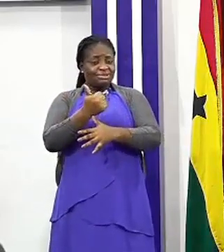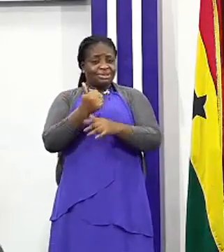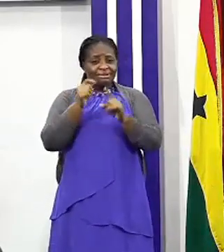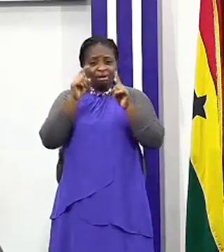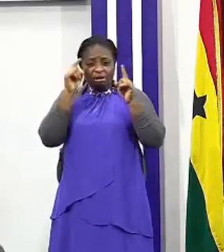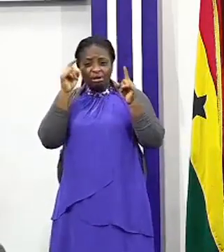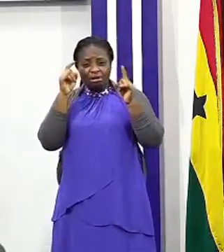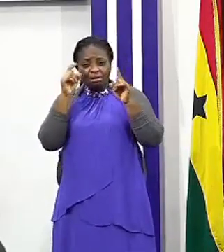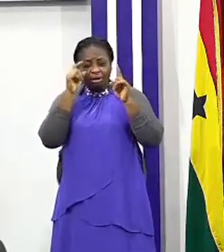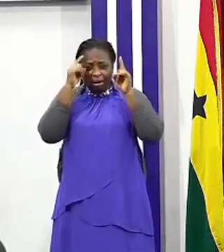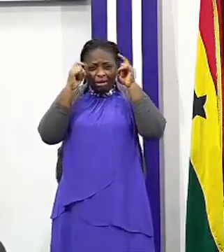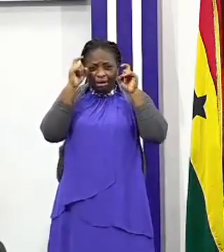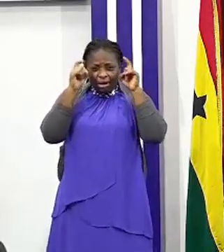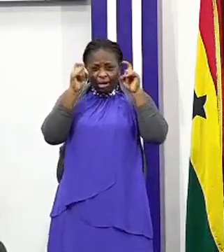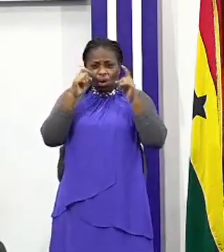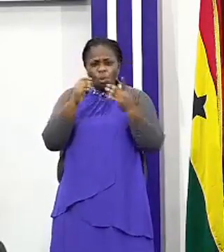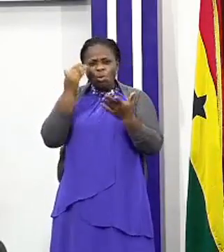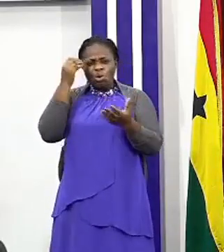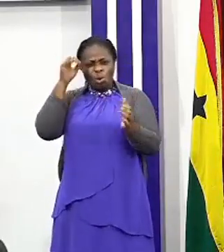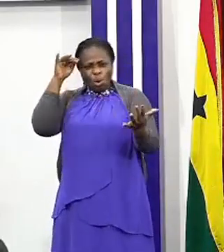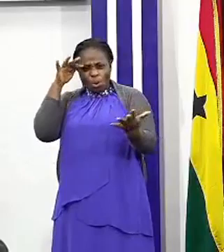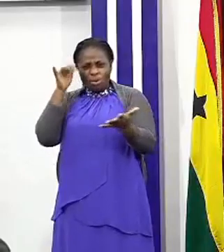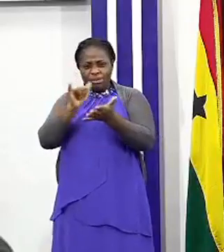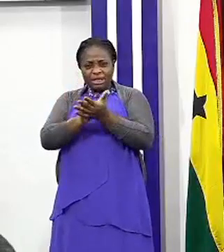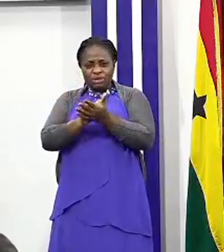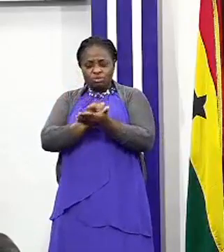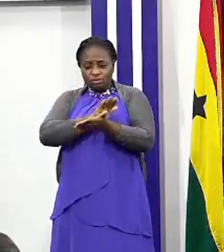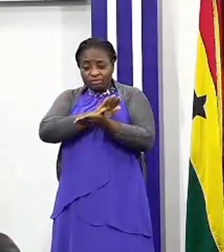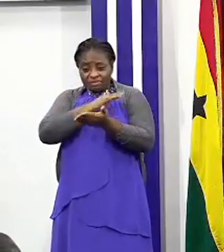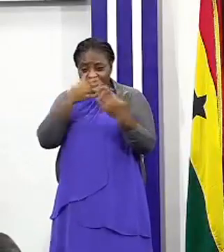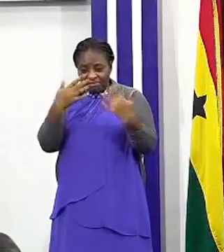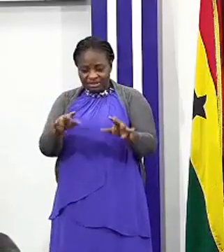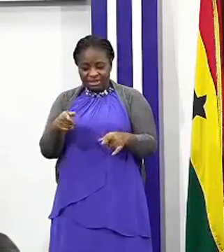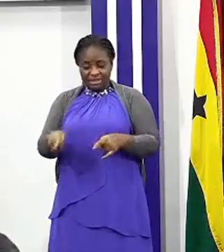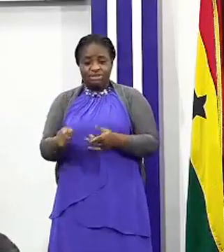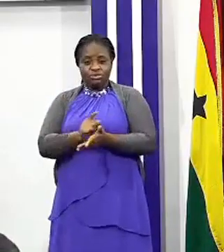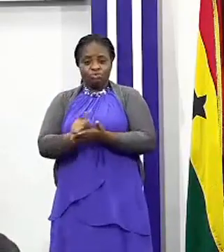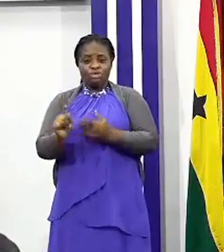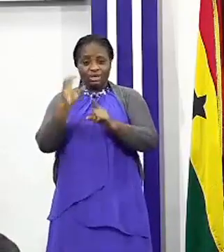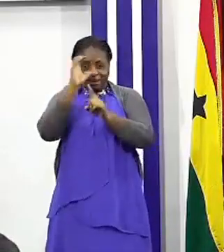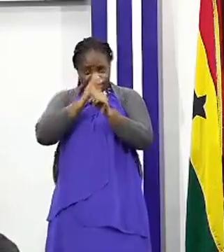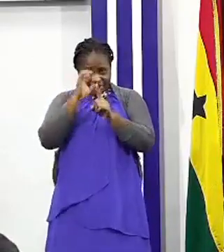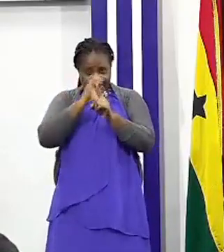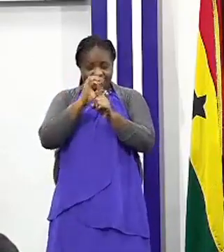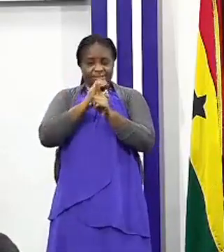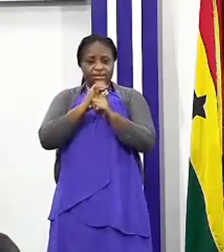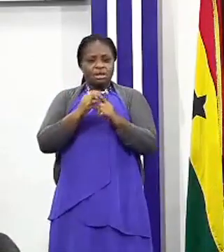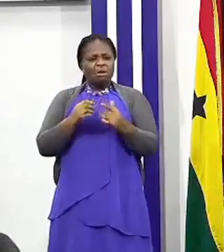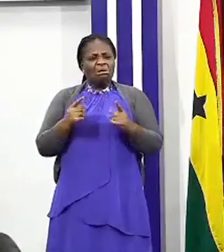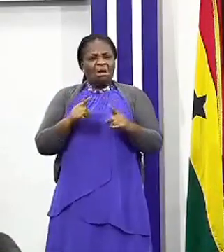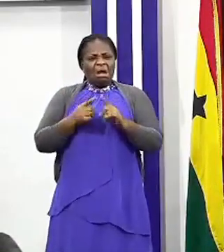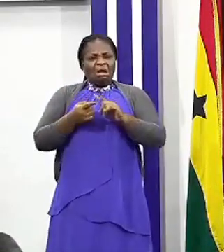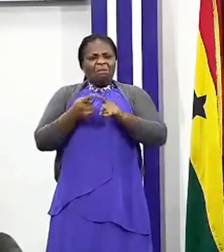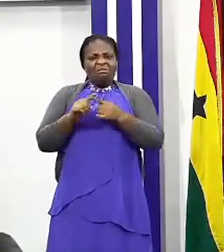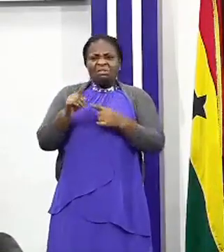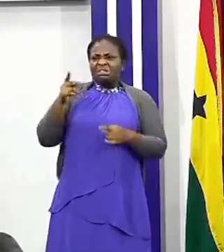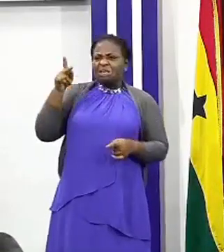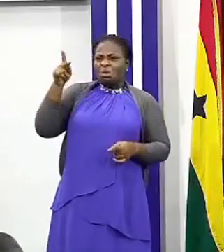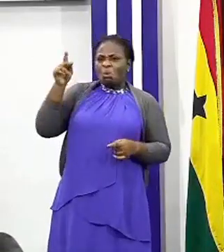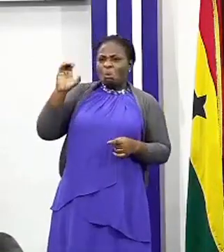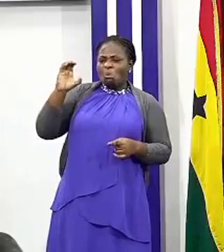as you heard. So we hope that we will be able to clear this backlog by the end of this week. For our colleagues in